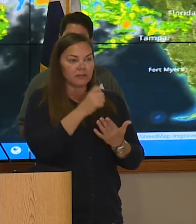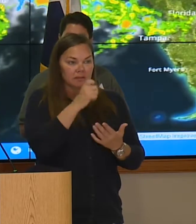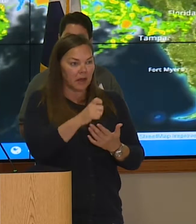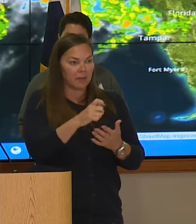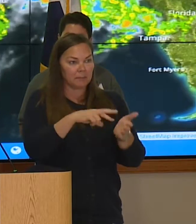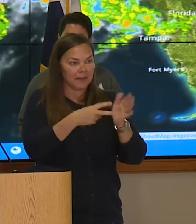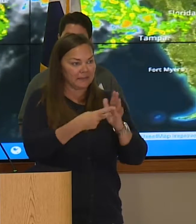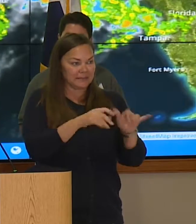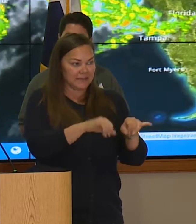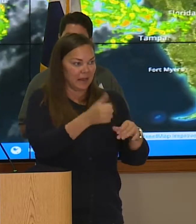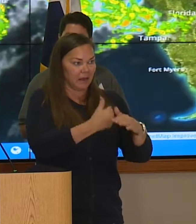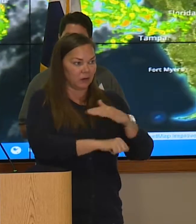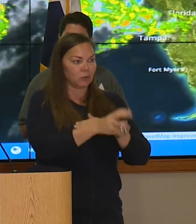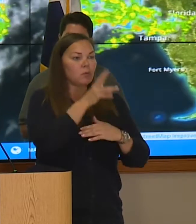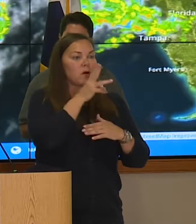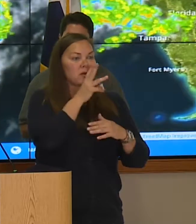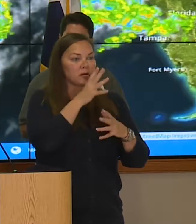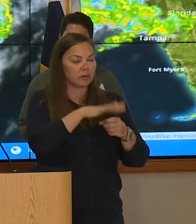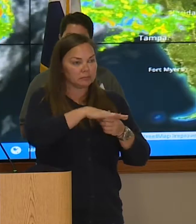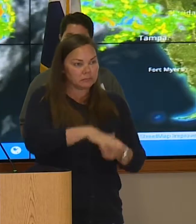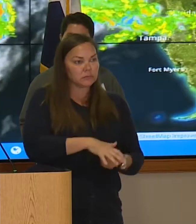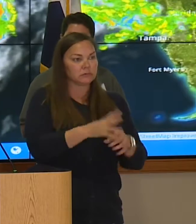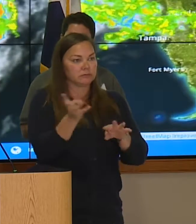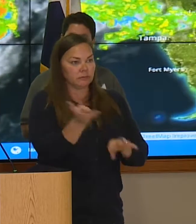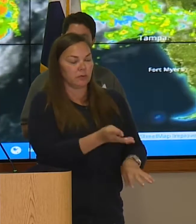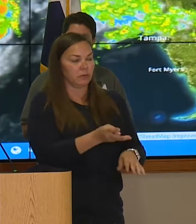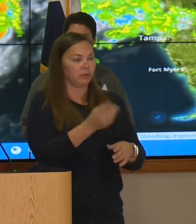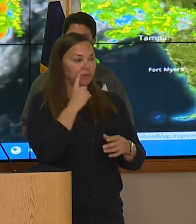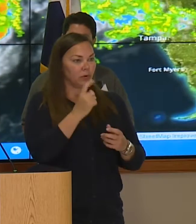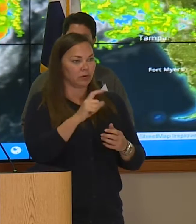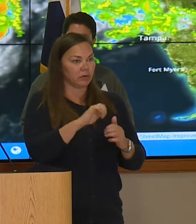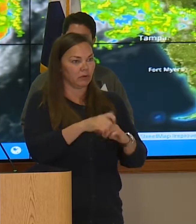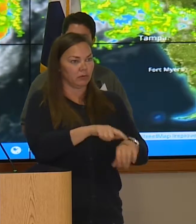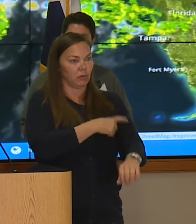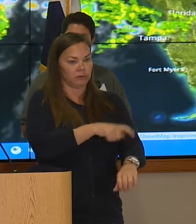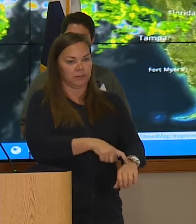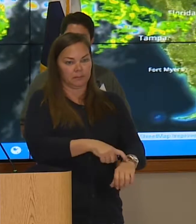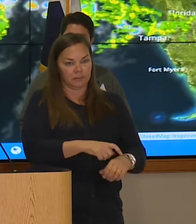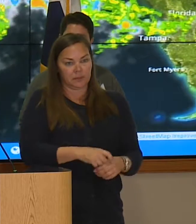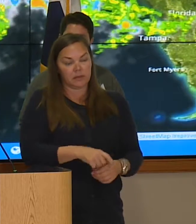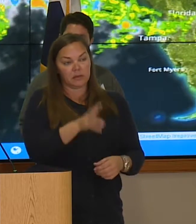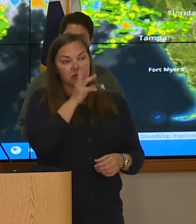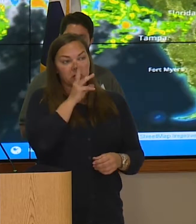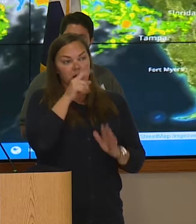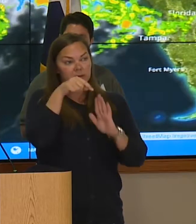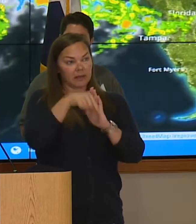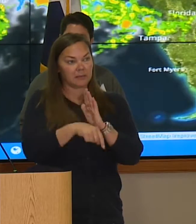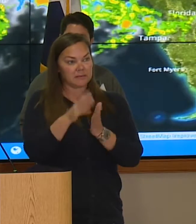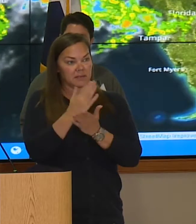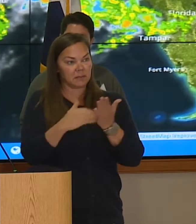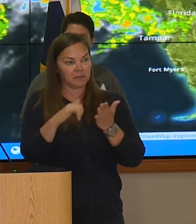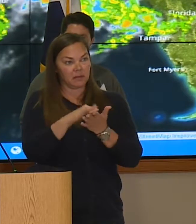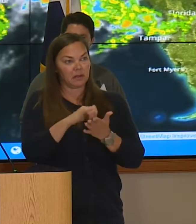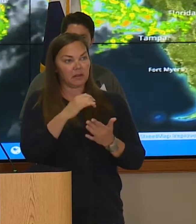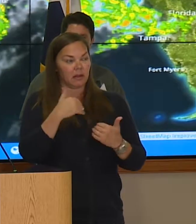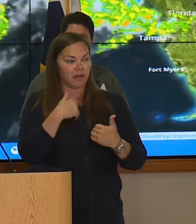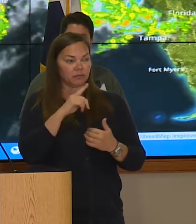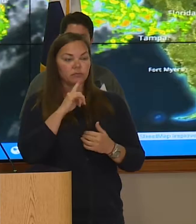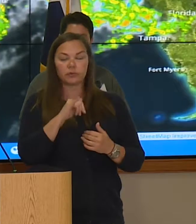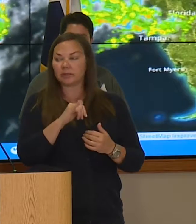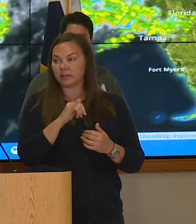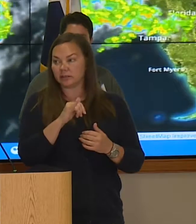and under these amounts of flow conditions for this amounts of time. And the water depths in some of them have